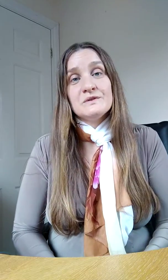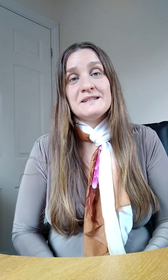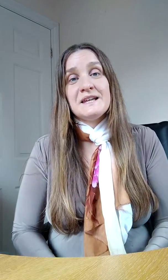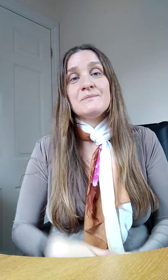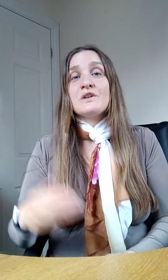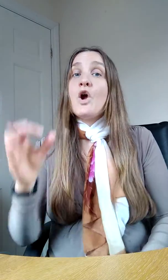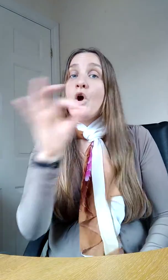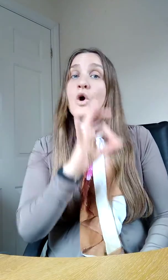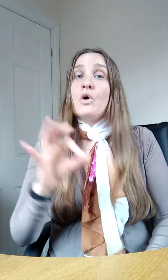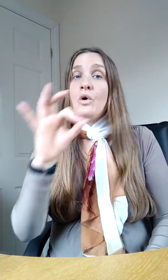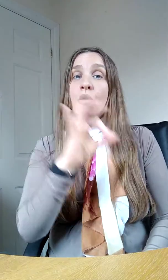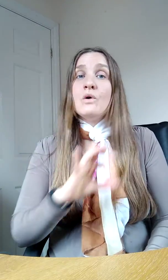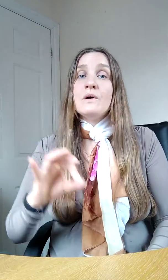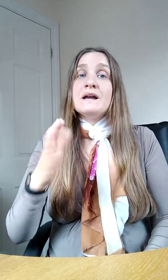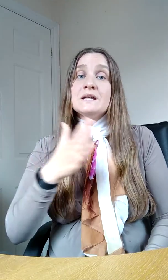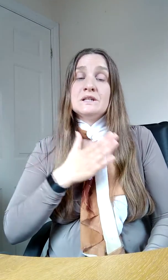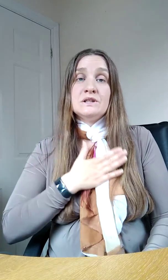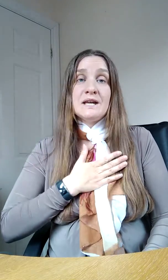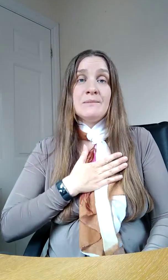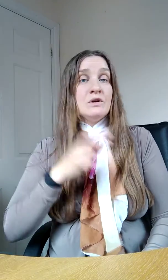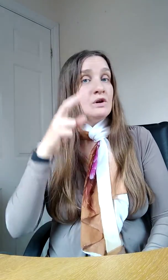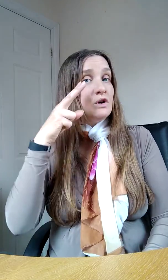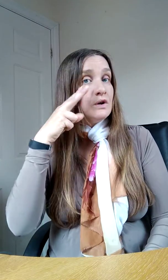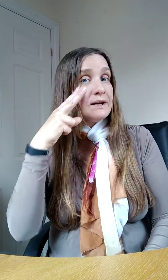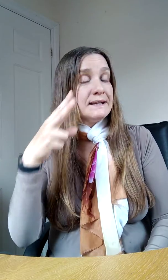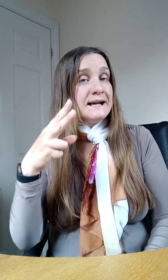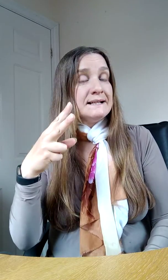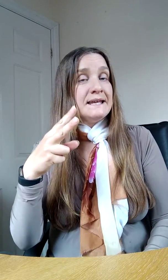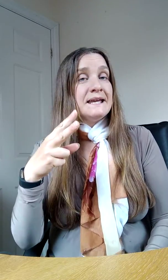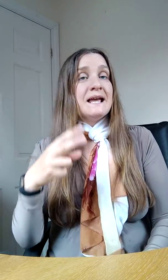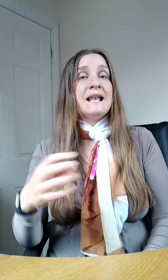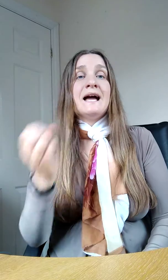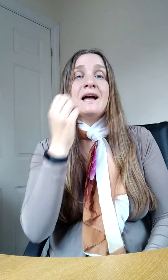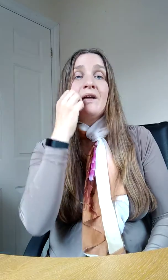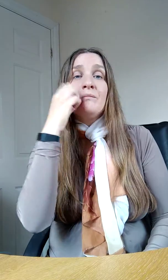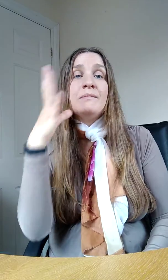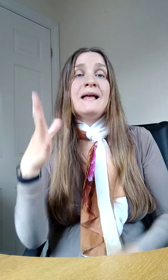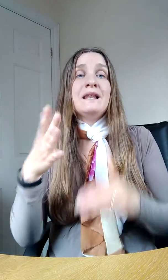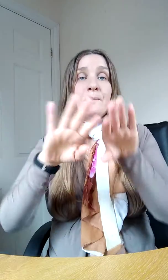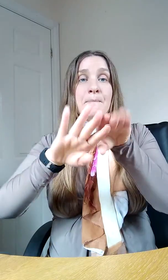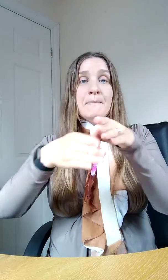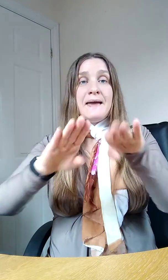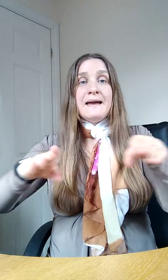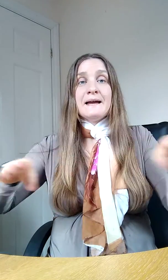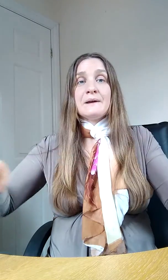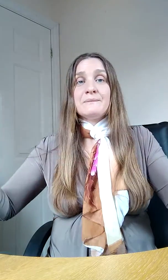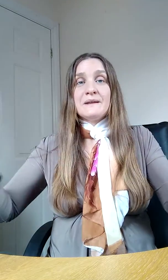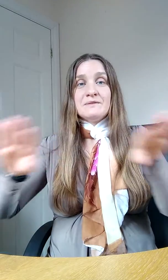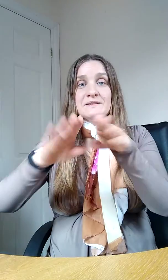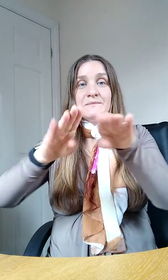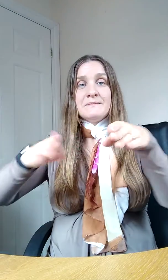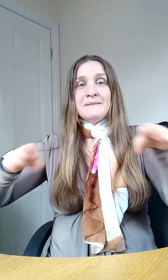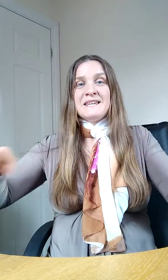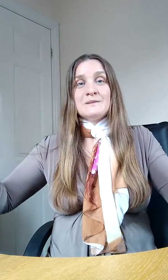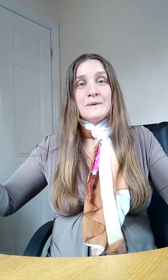sea. Oh, j'aime regarder la belle mer. I'm just making some waves